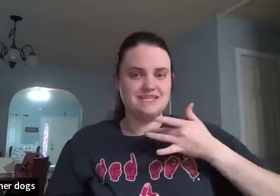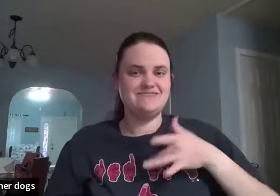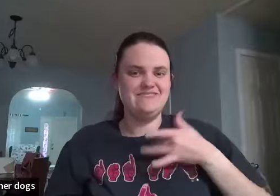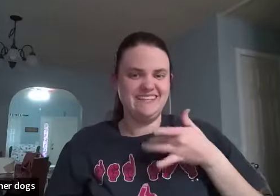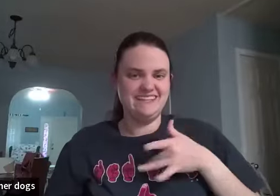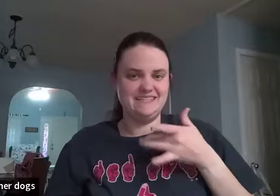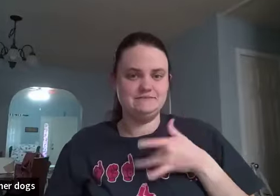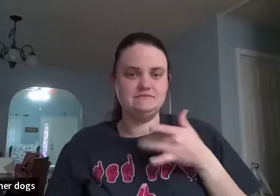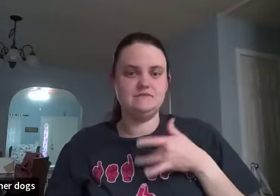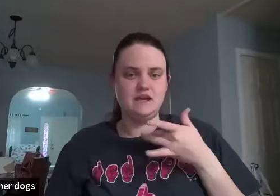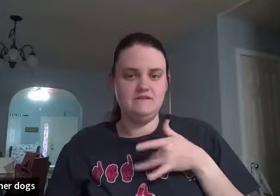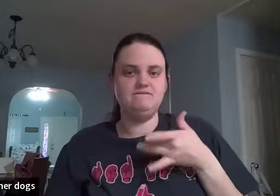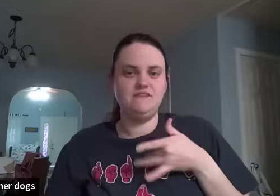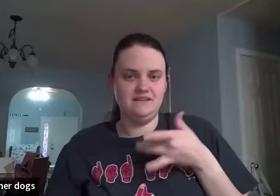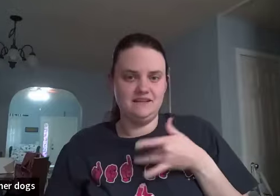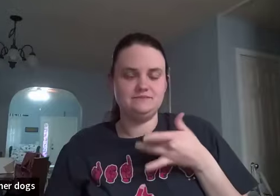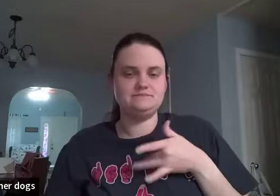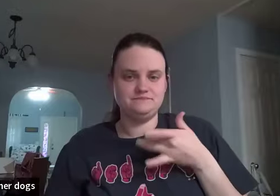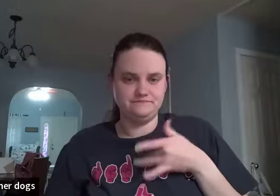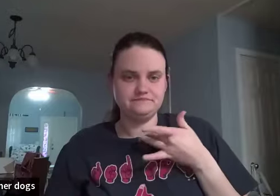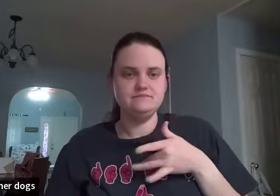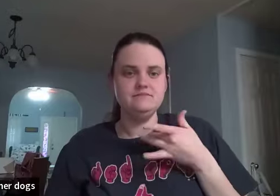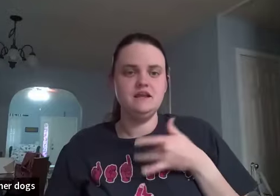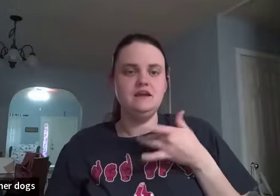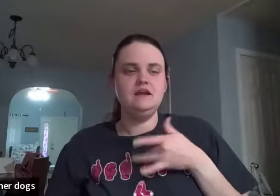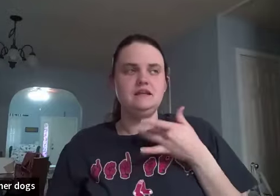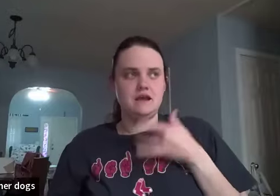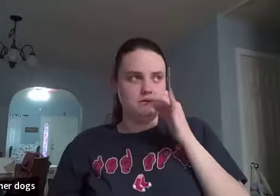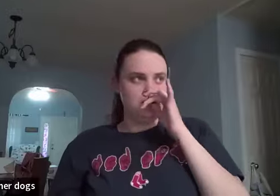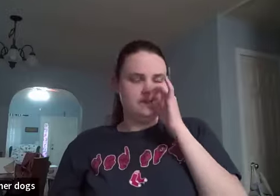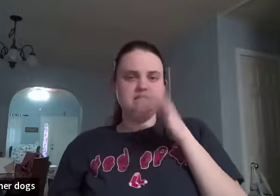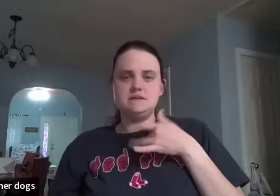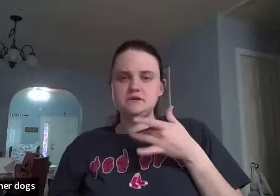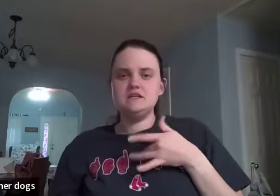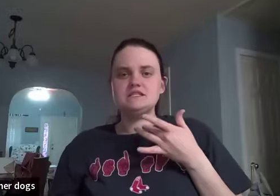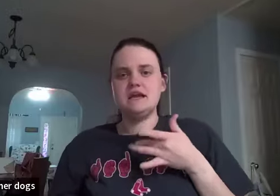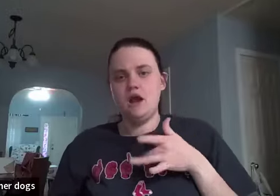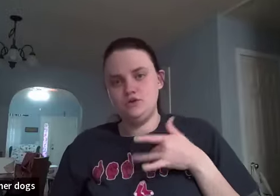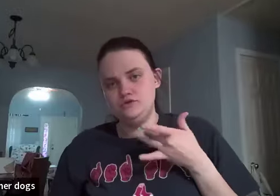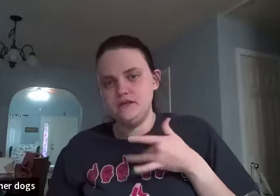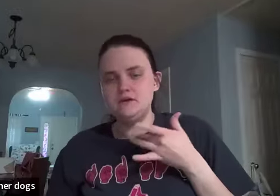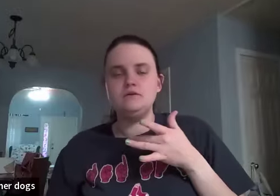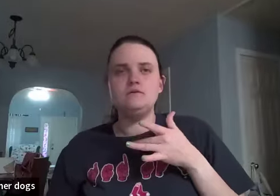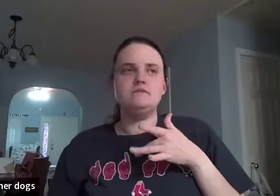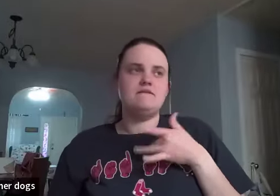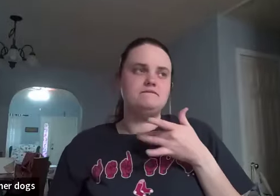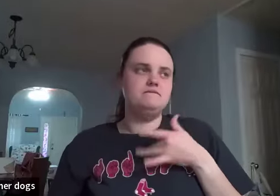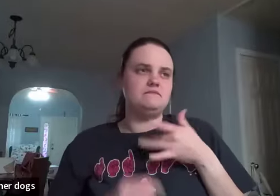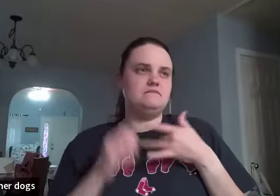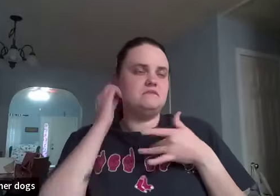chest. Feeling. Okay. Feeling. Now, this typically is like how you feel,